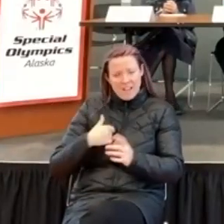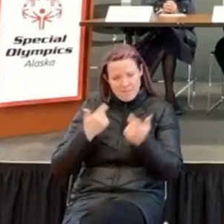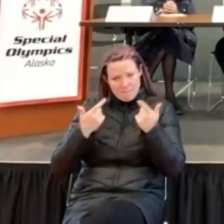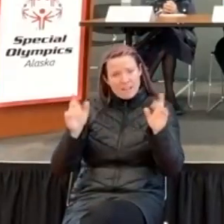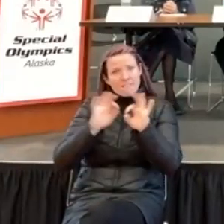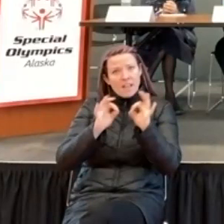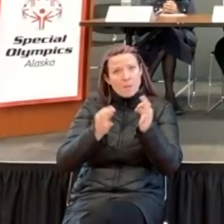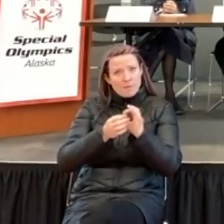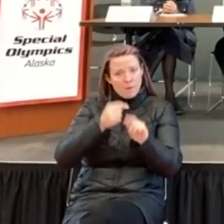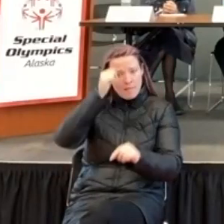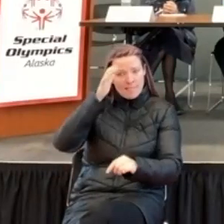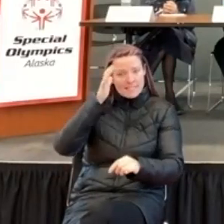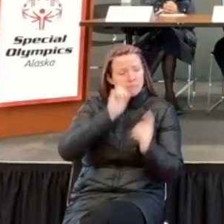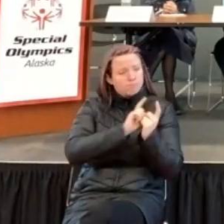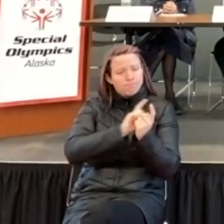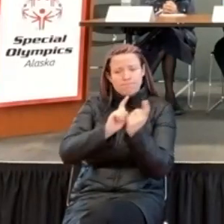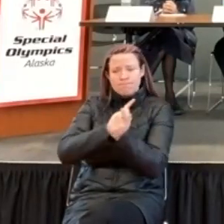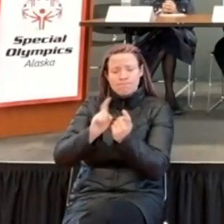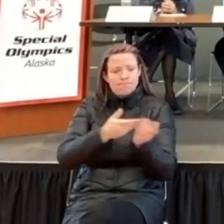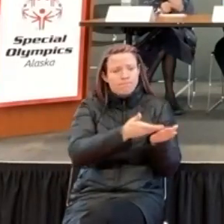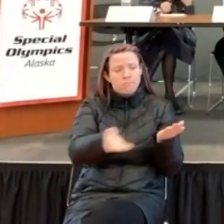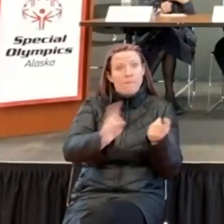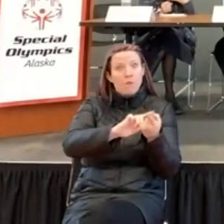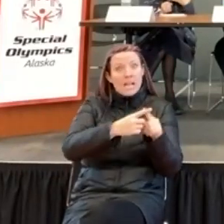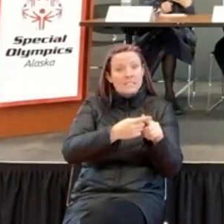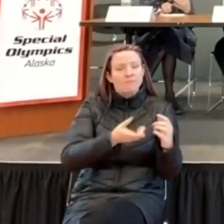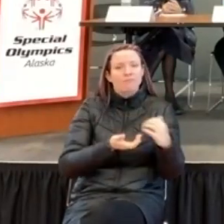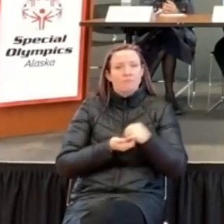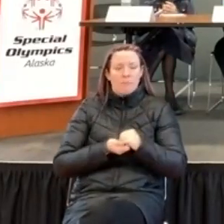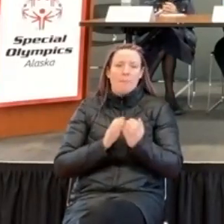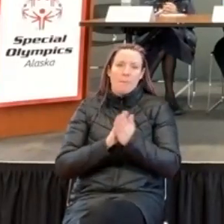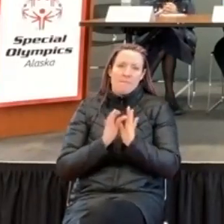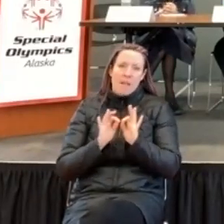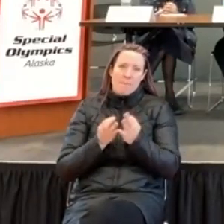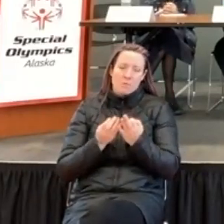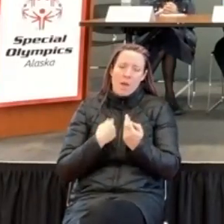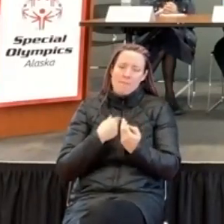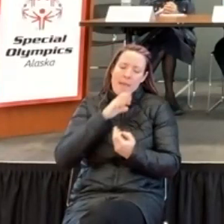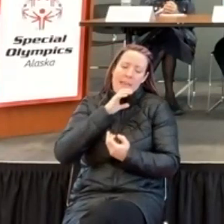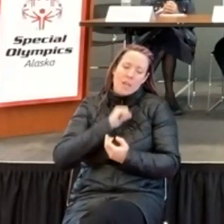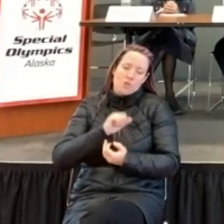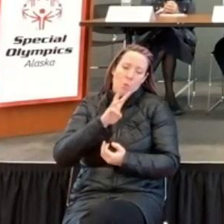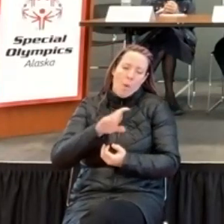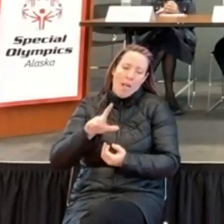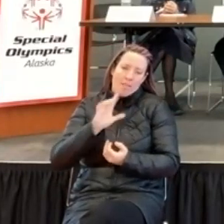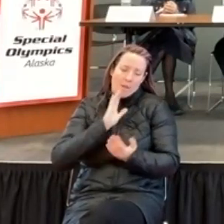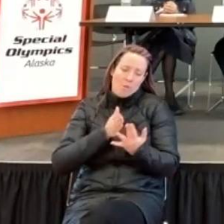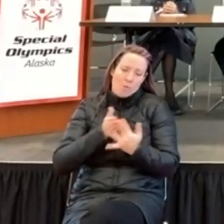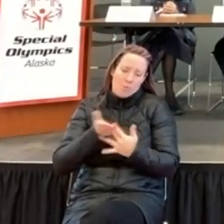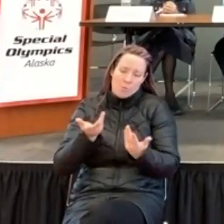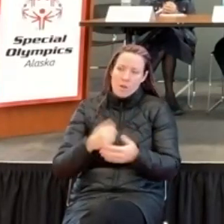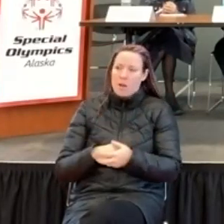eternal grateful. And that is helped me age well. I use my skills and my